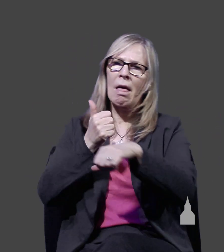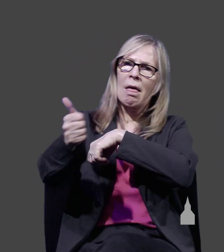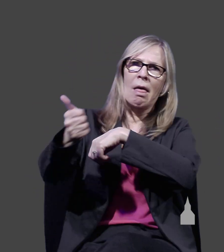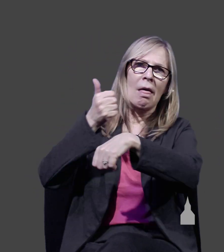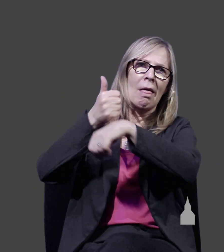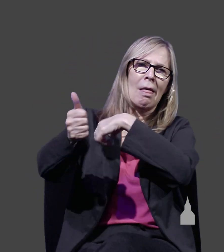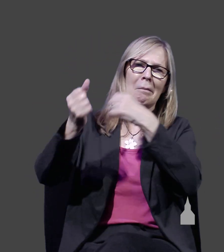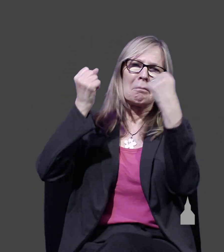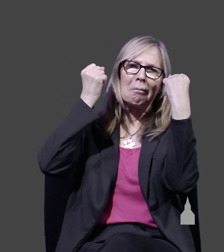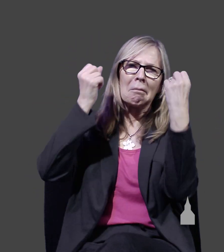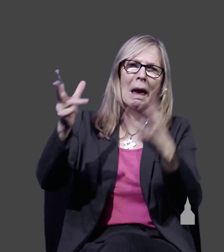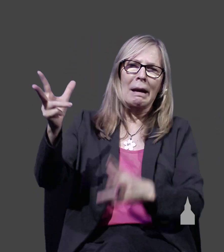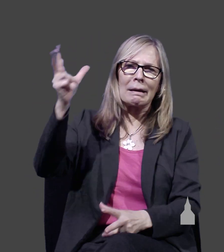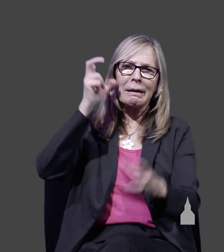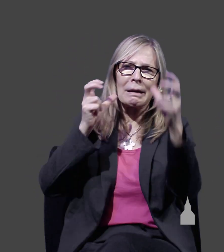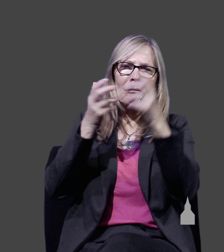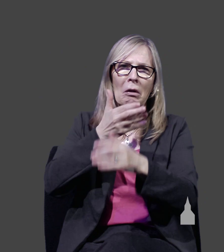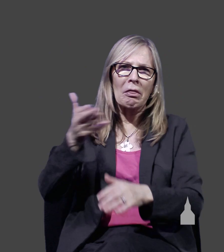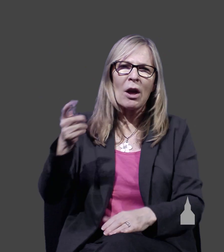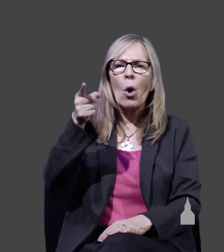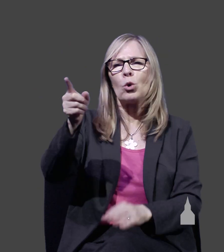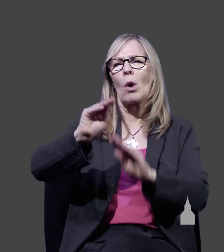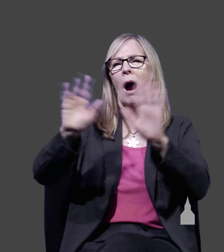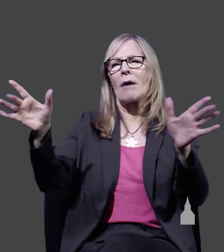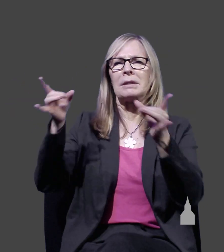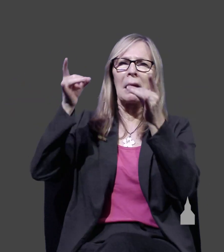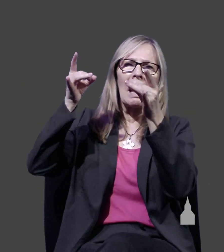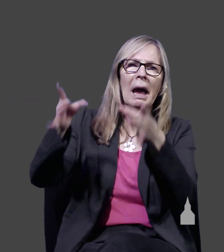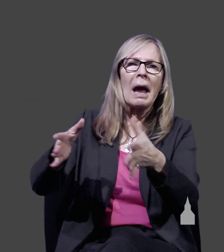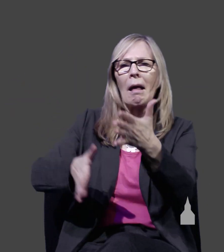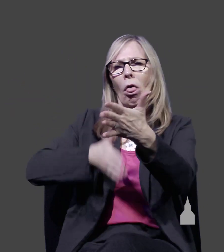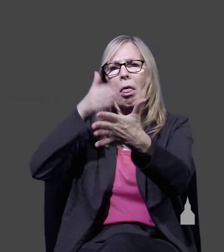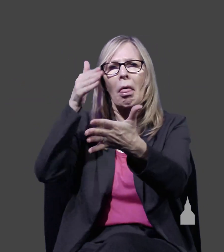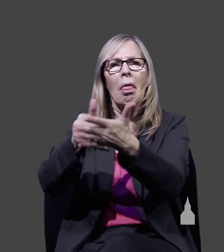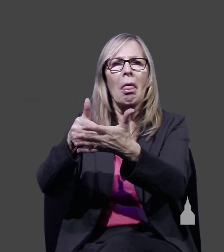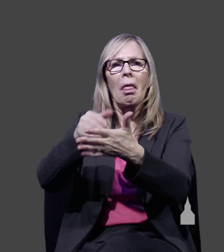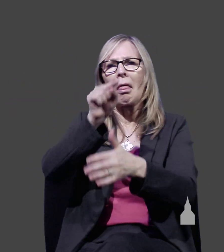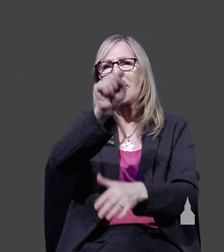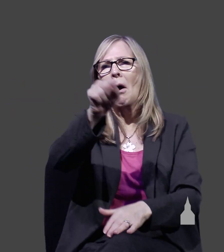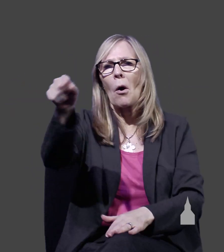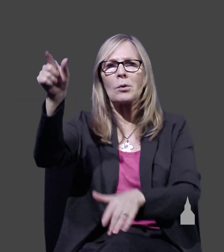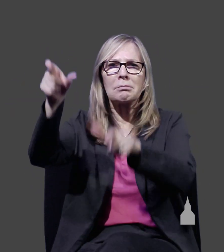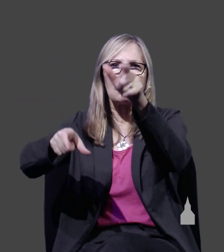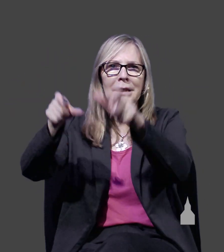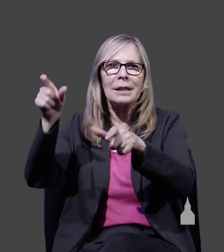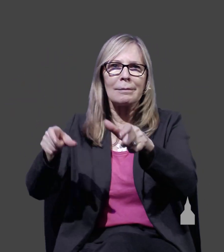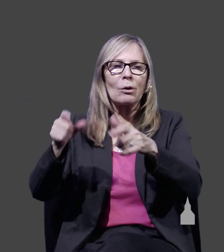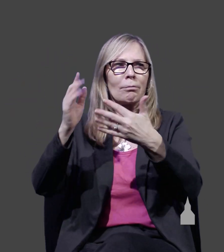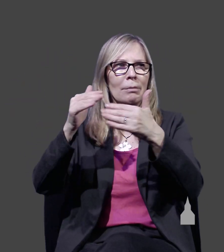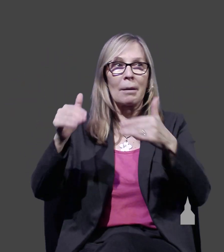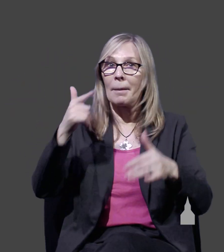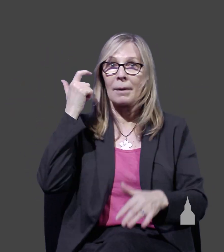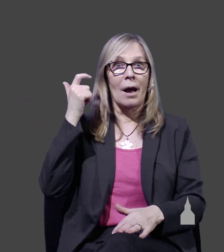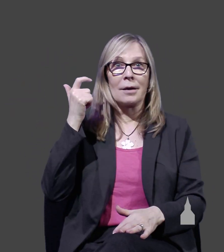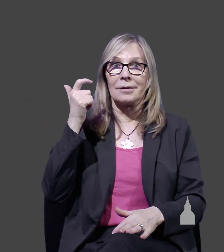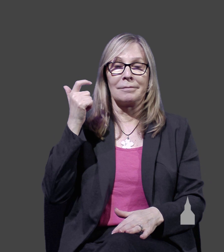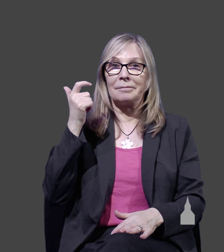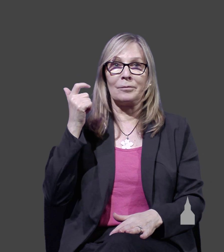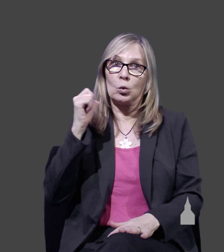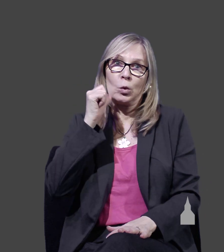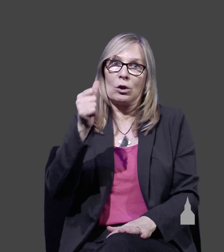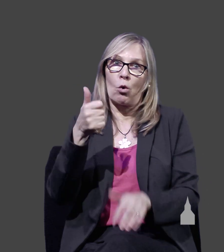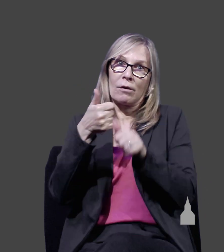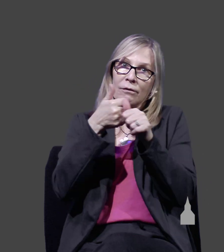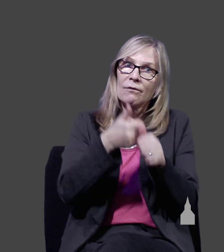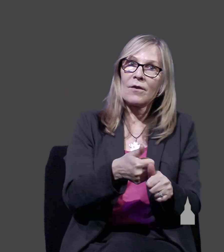all kinds of evil things, of hatred and all kinds of phobic behavior, because we don't go along with